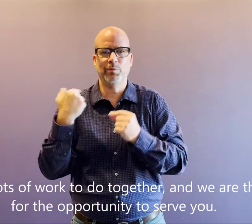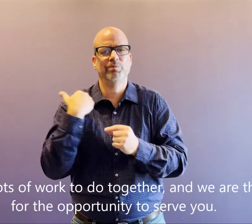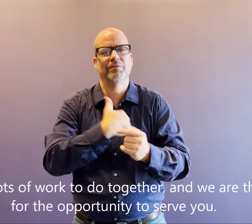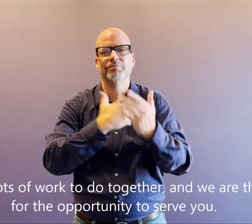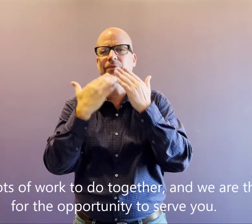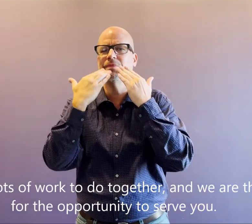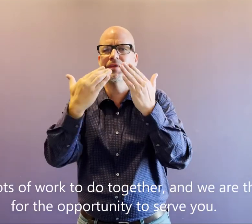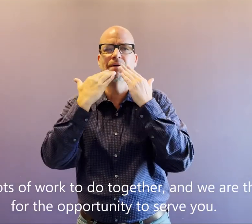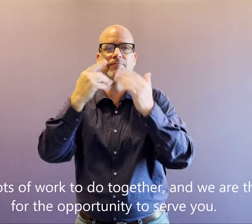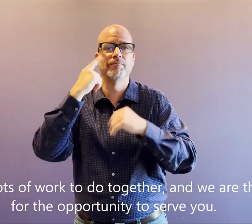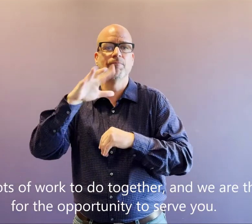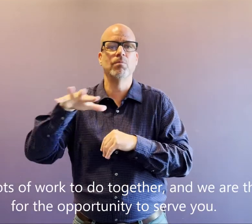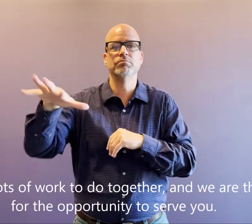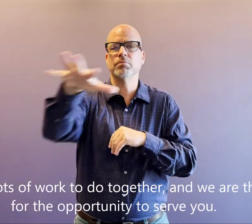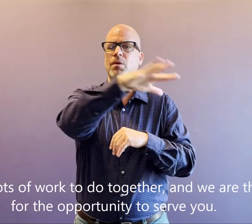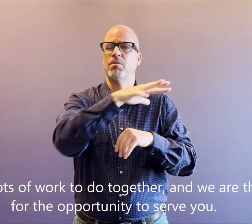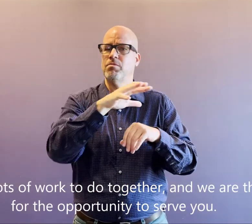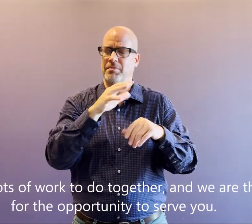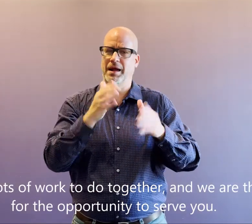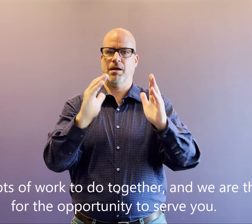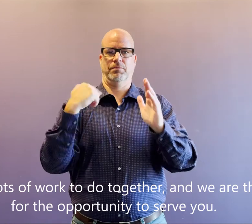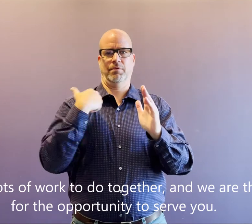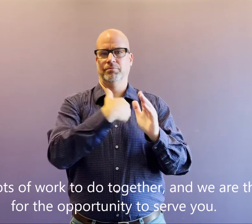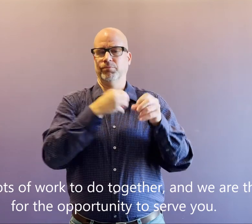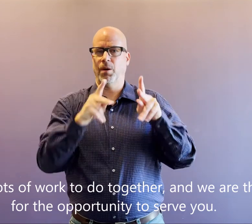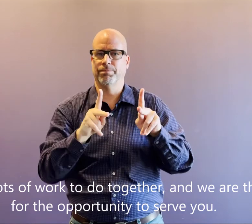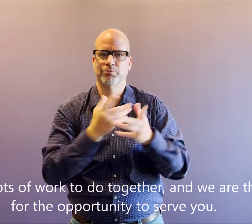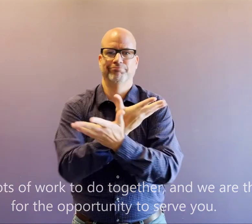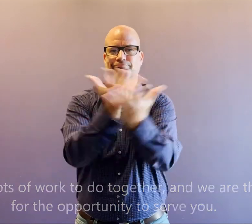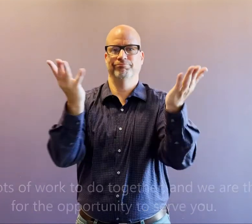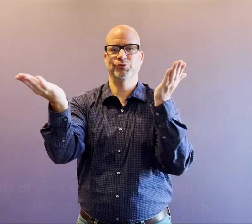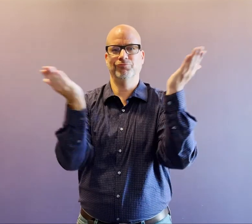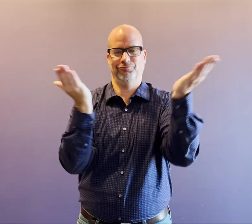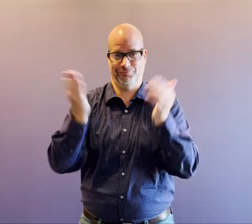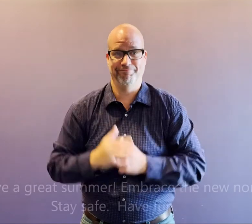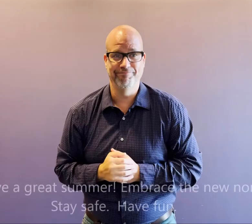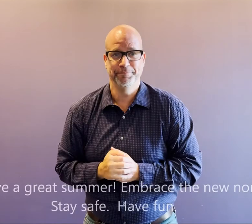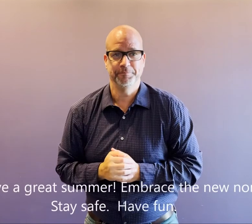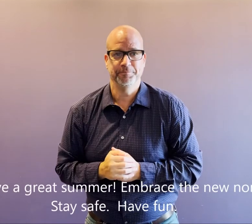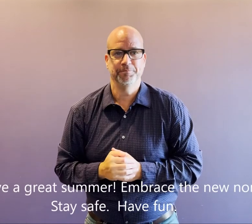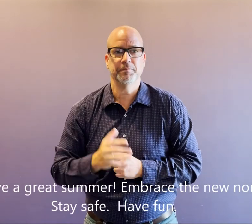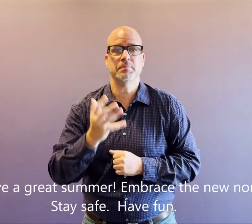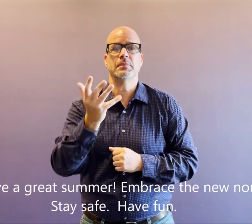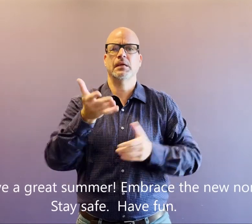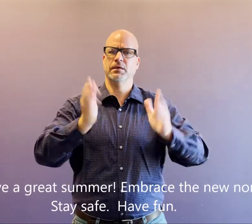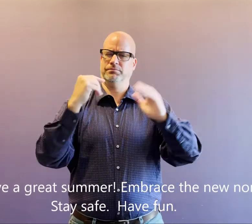We have lots of work to do together, and we are thankful for the opportunity to serve you.